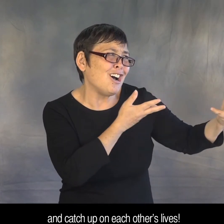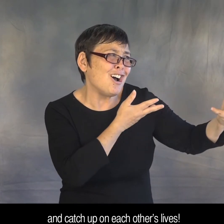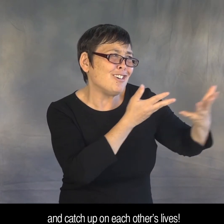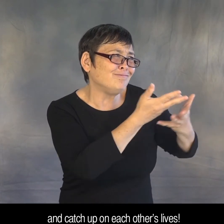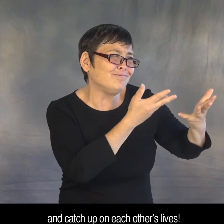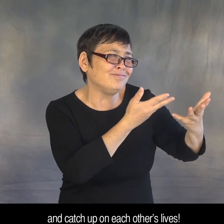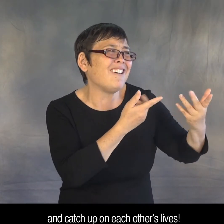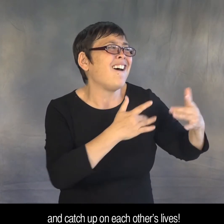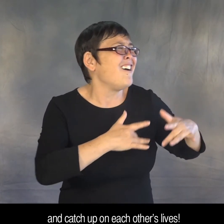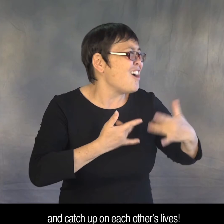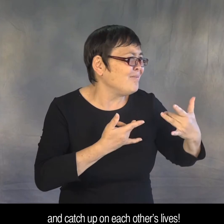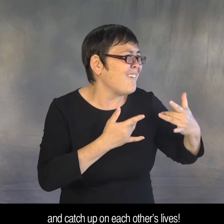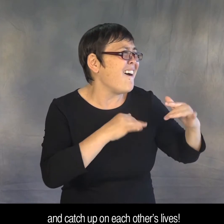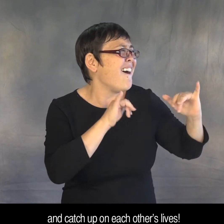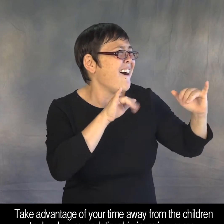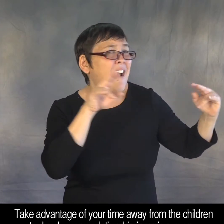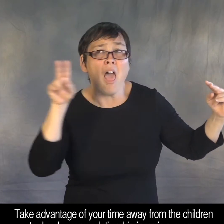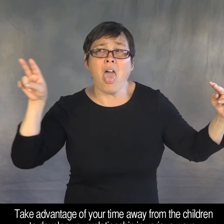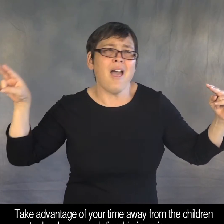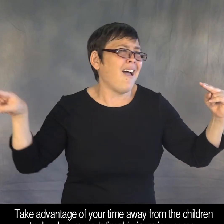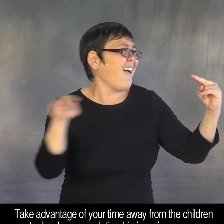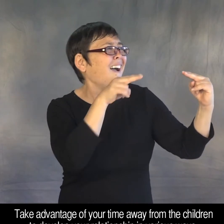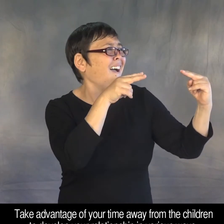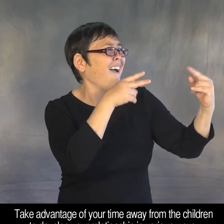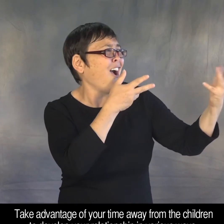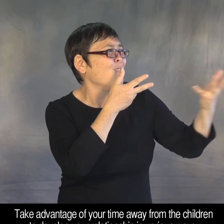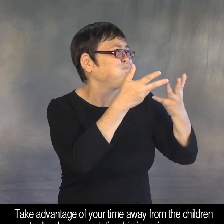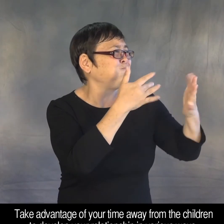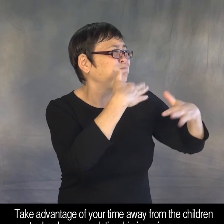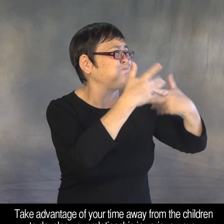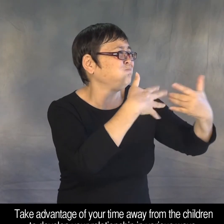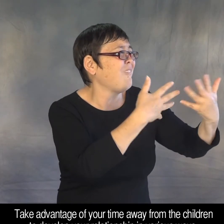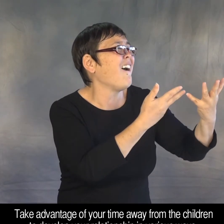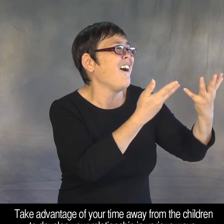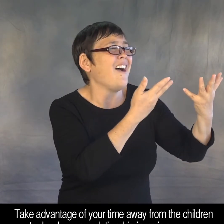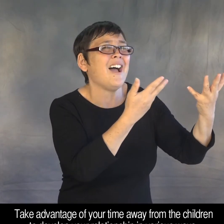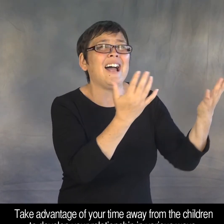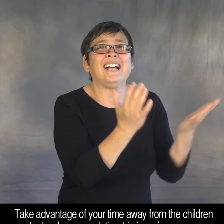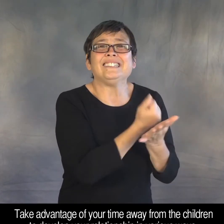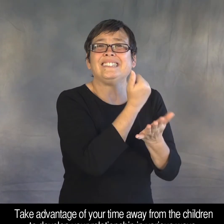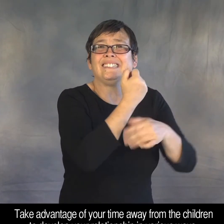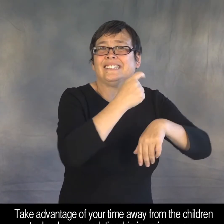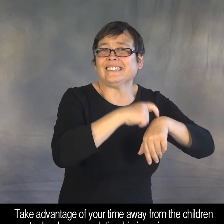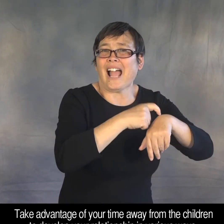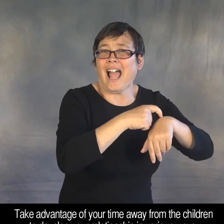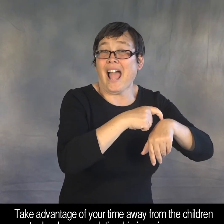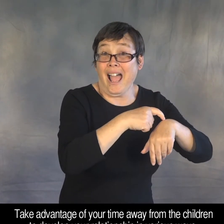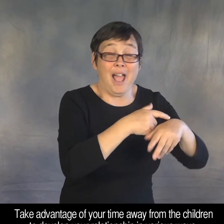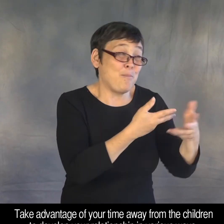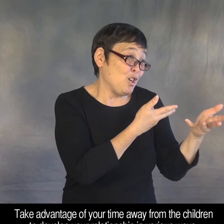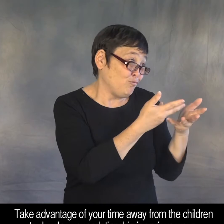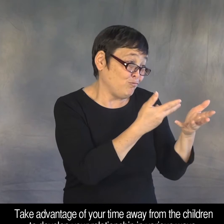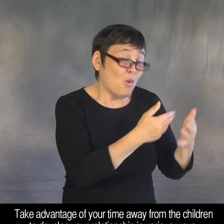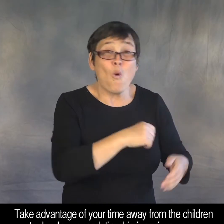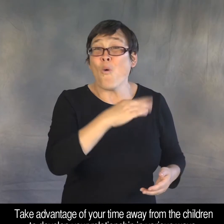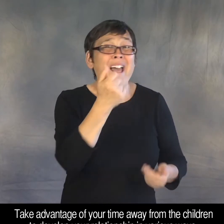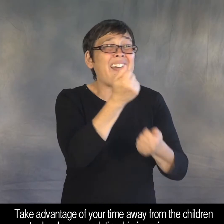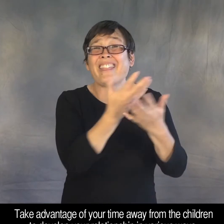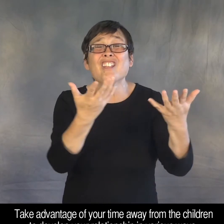each other's lives. Take advantage of your time away from the children to develop your relationship in various